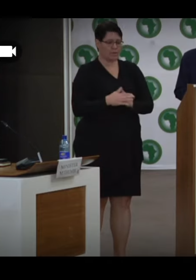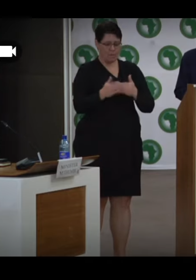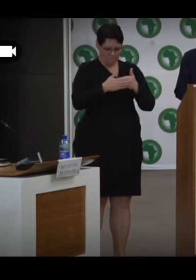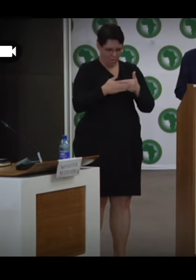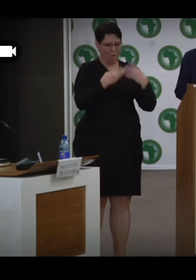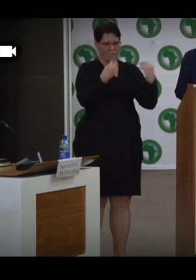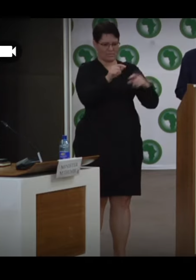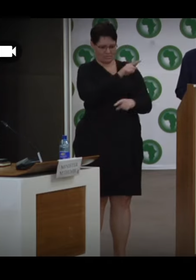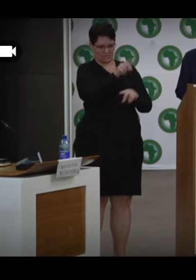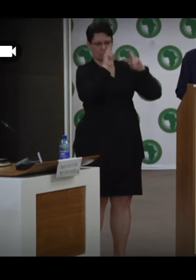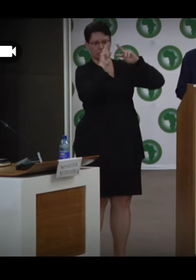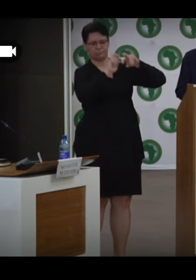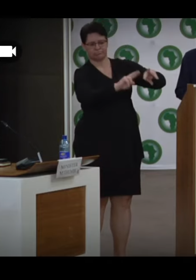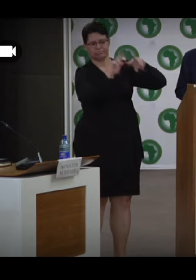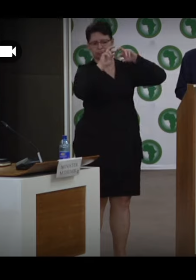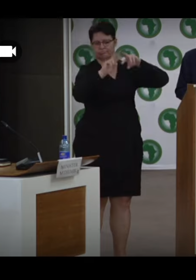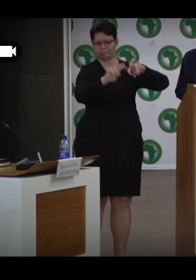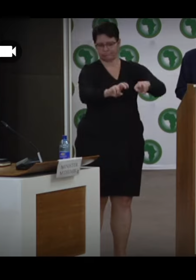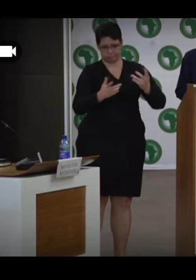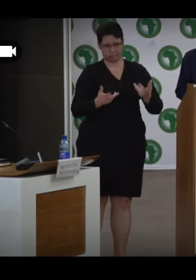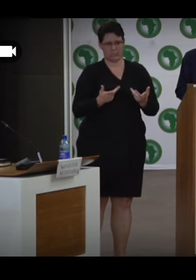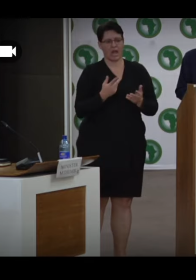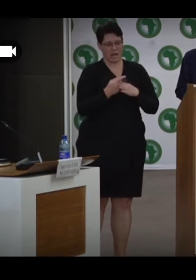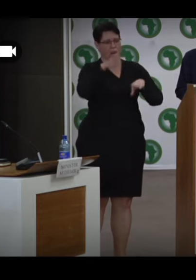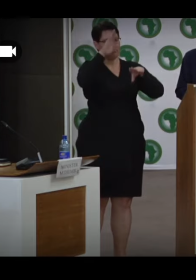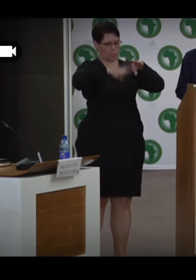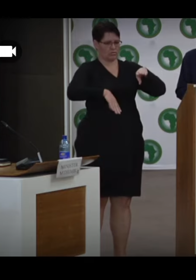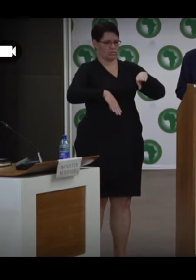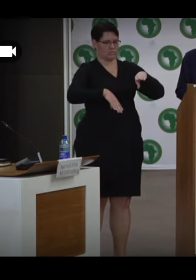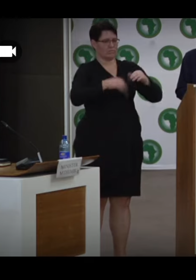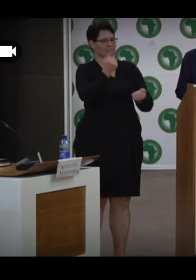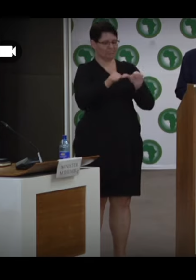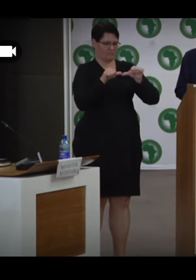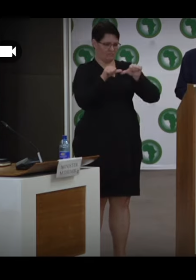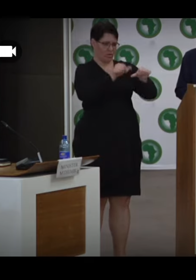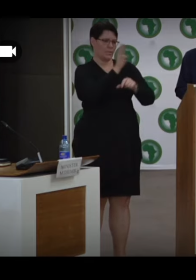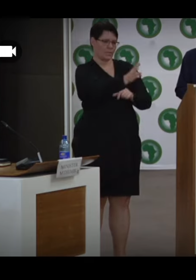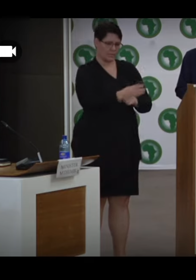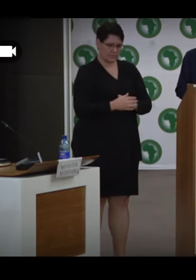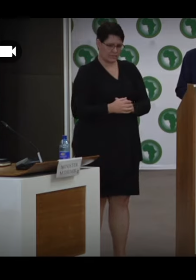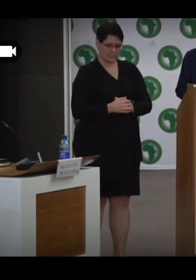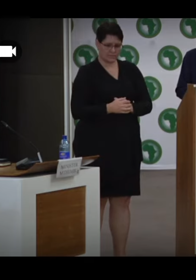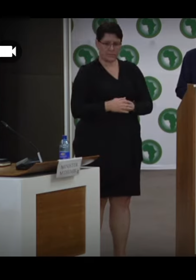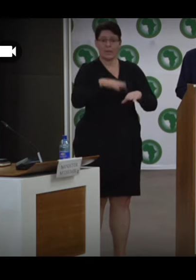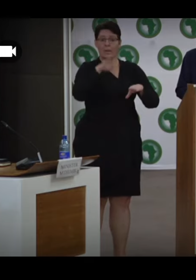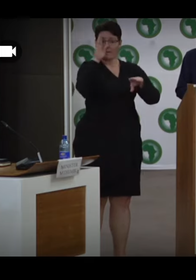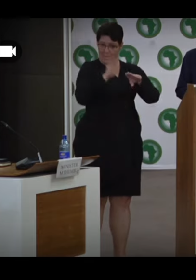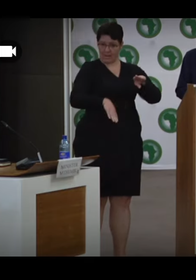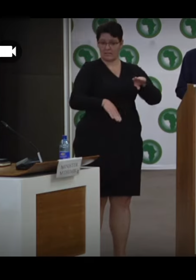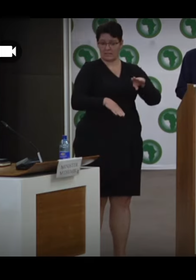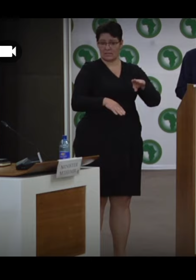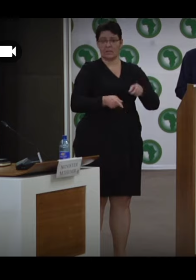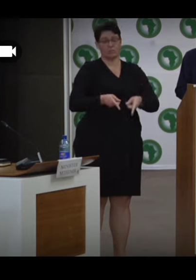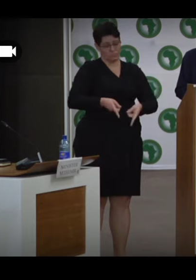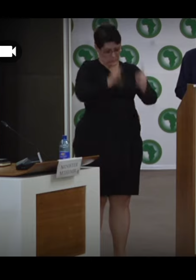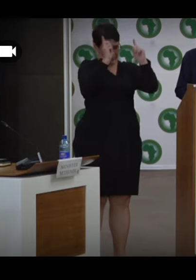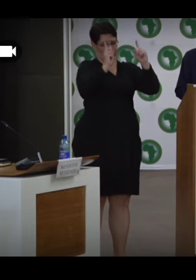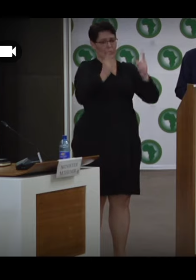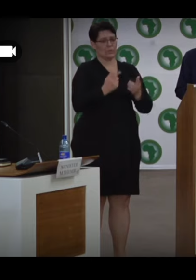More firms are now being investigated and prosecutions will follow. The penalties are quite